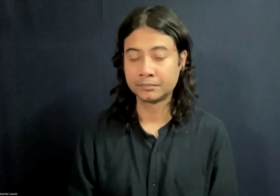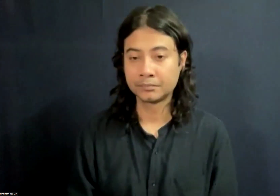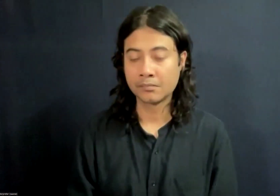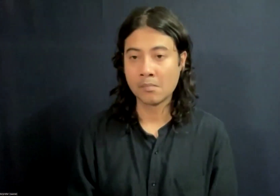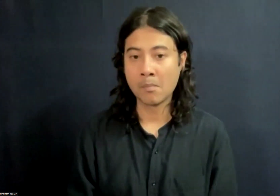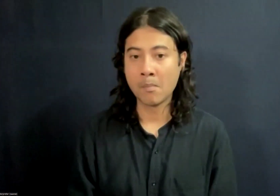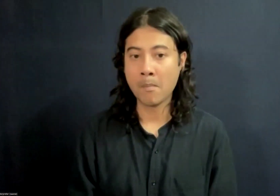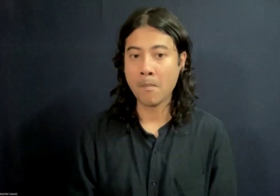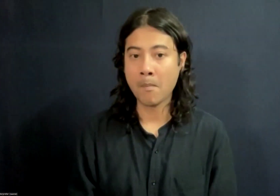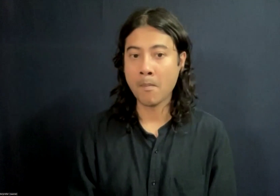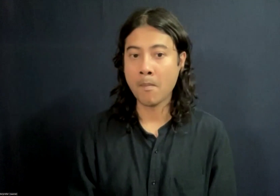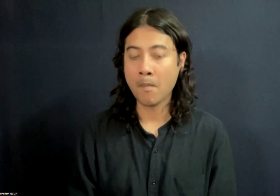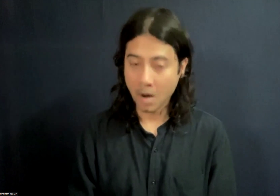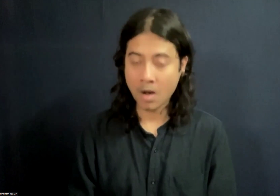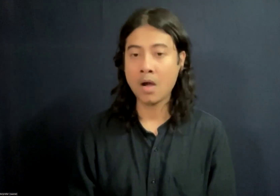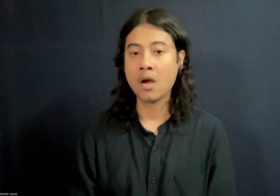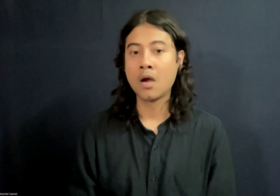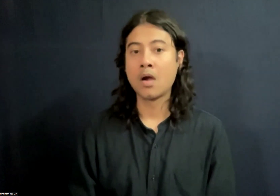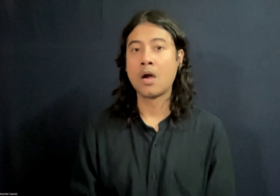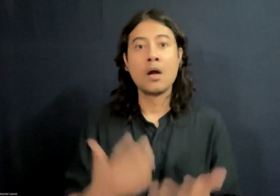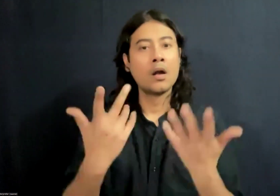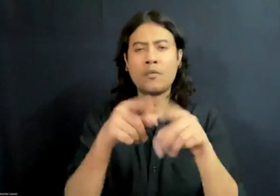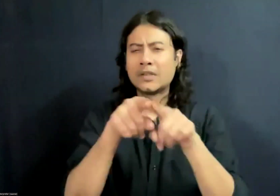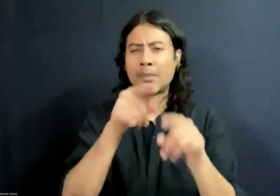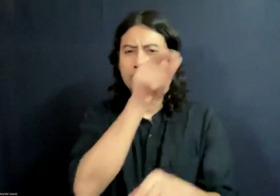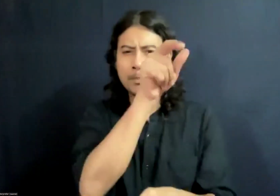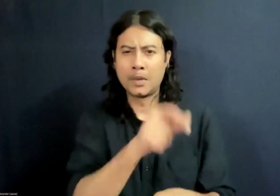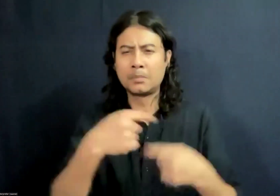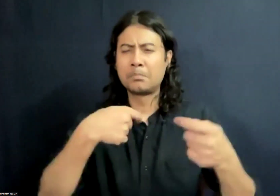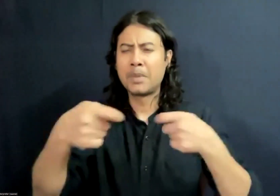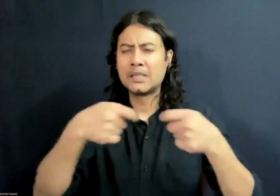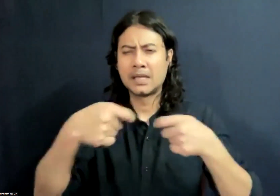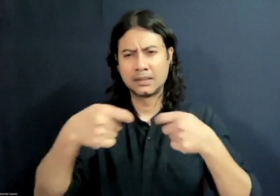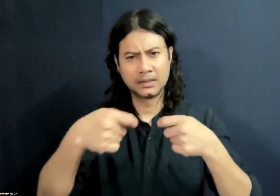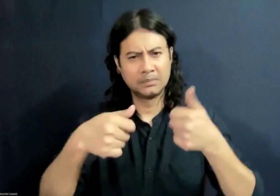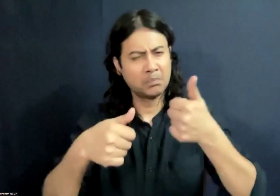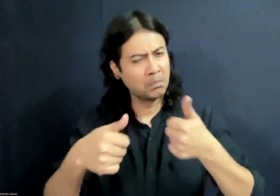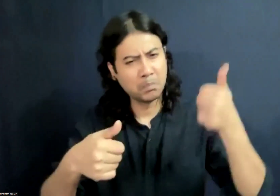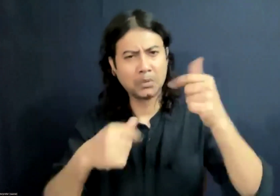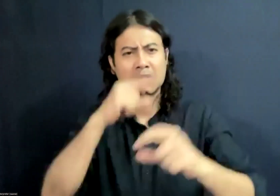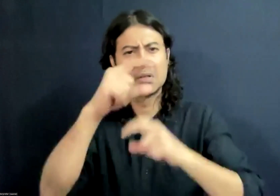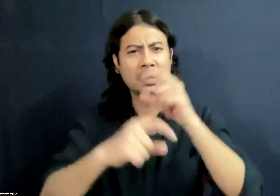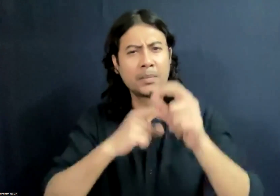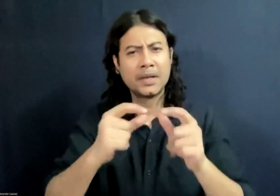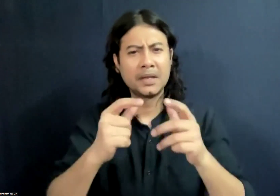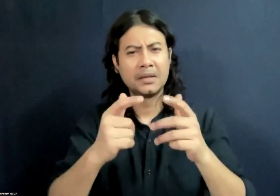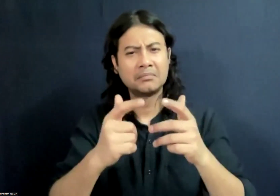so here we have there is a person who has a big company, like a company owner, and what is he